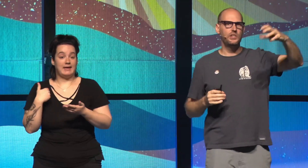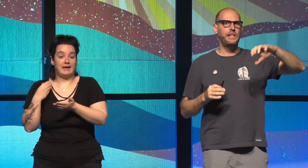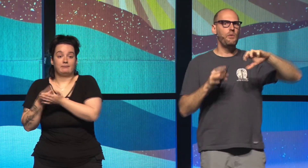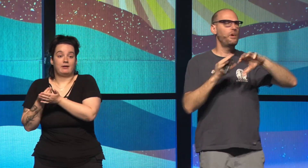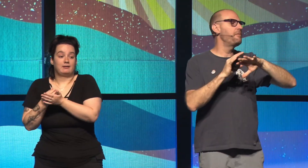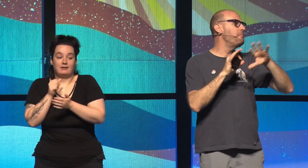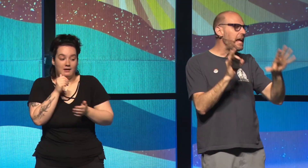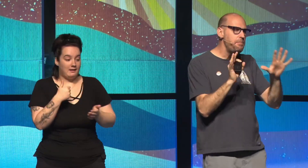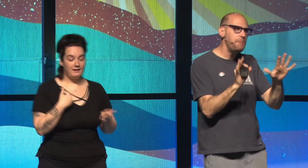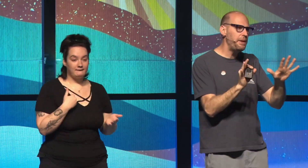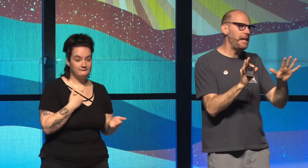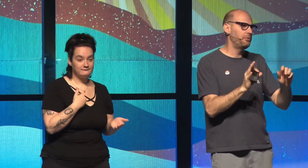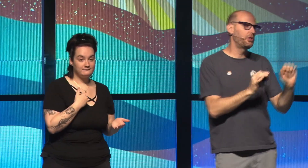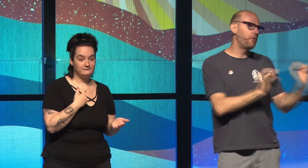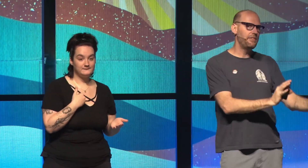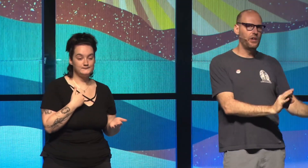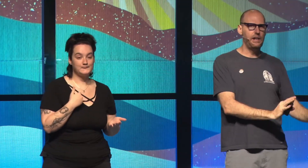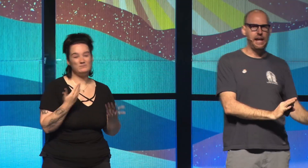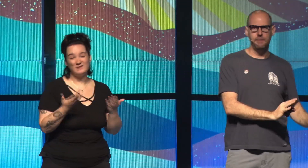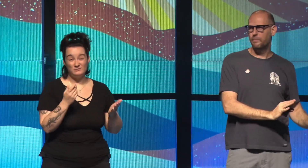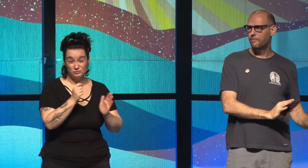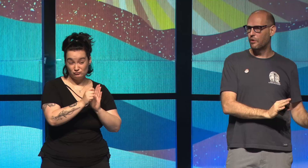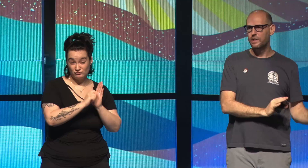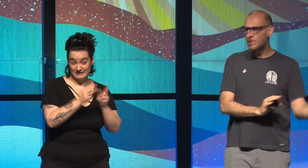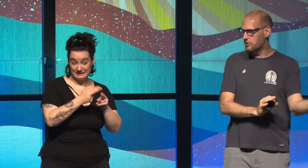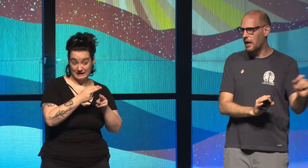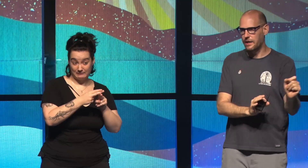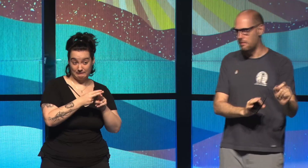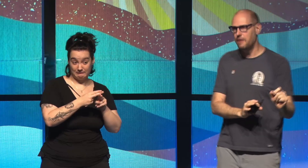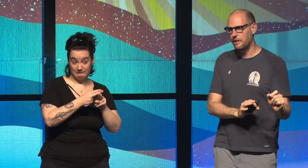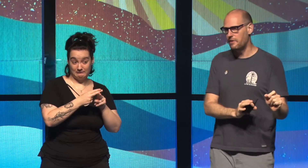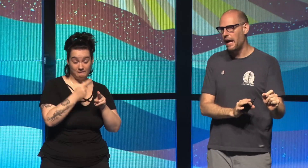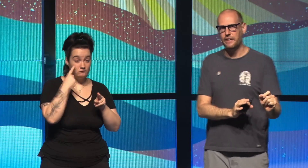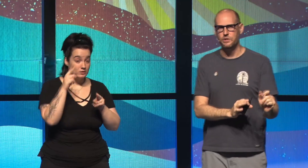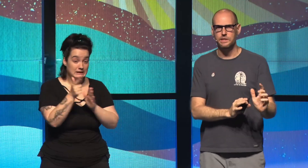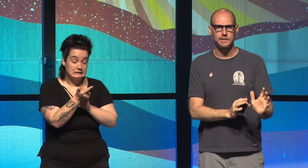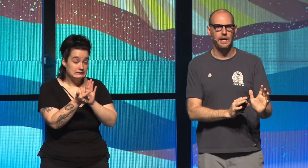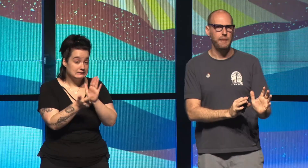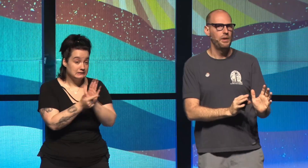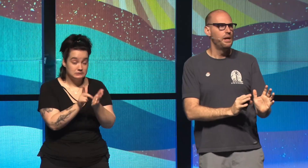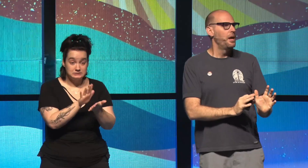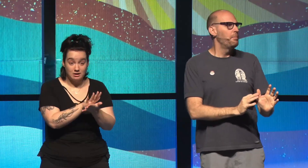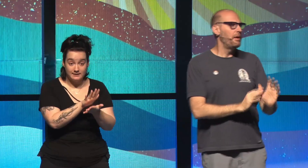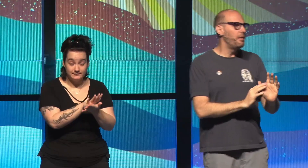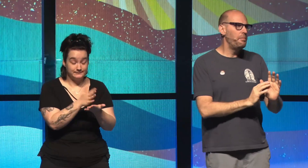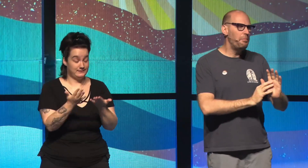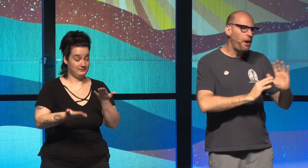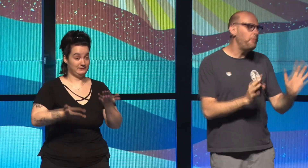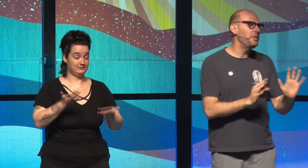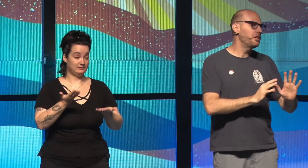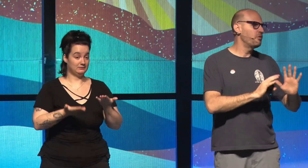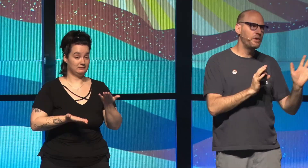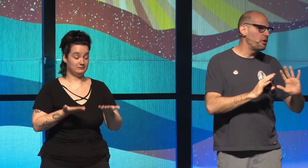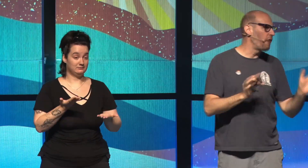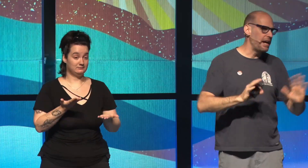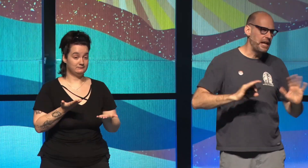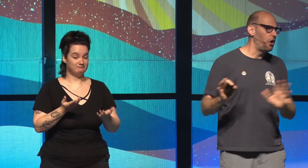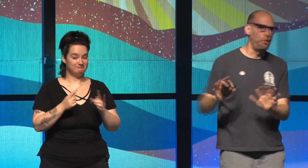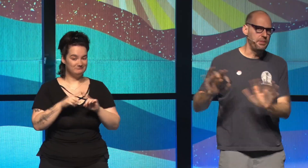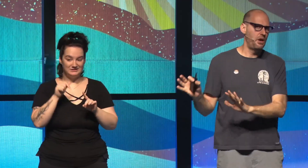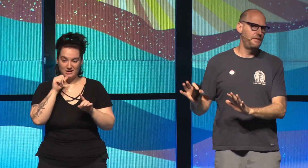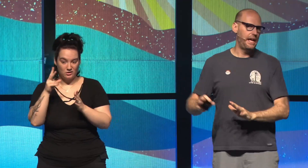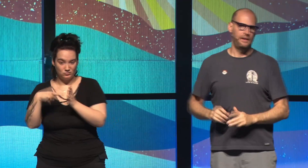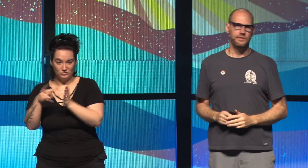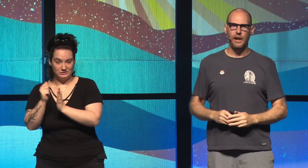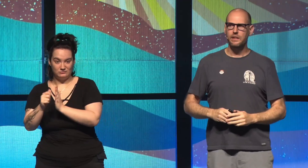religious leaders, they would have maybe been able to write their name for a legal document if they had to at the time, but probably couldn't read or write at